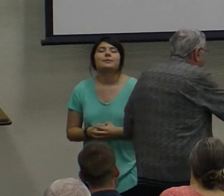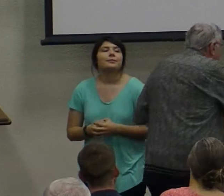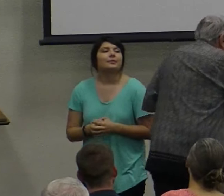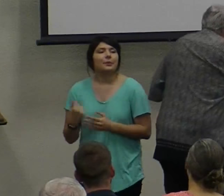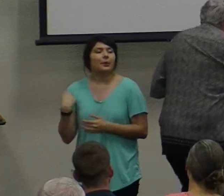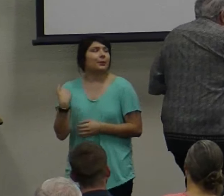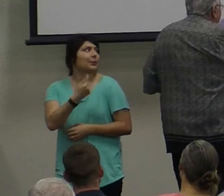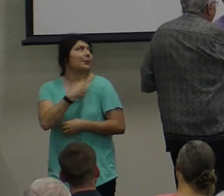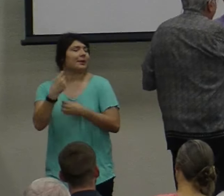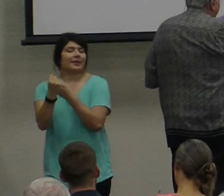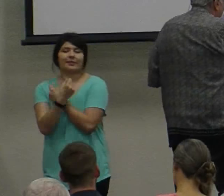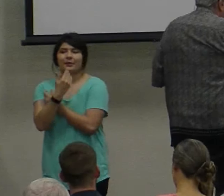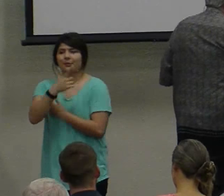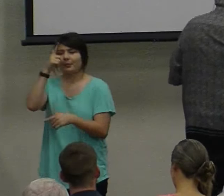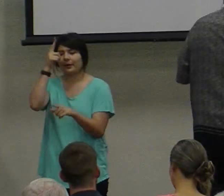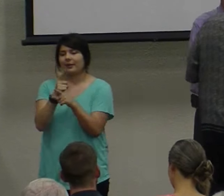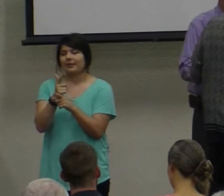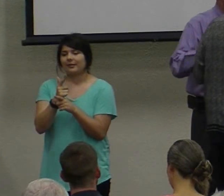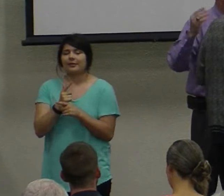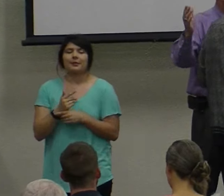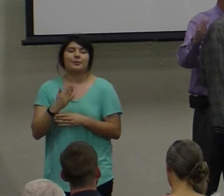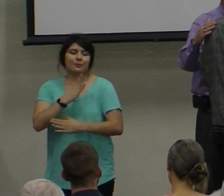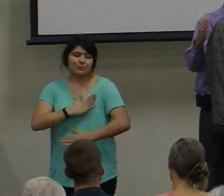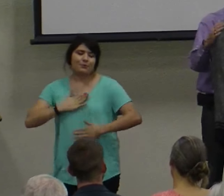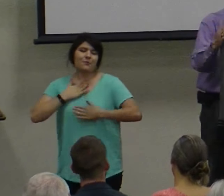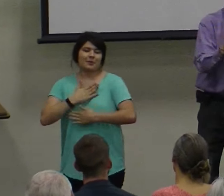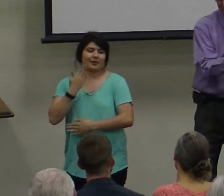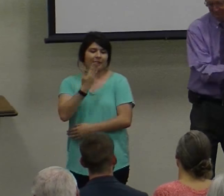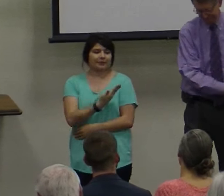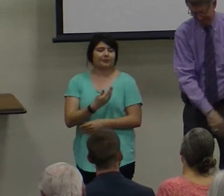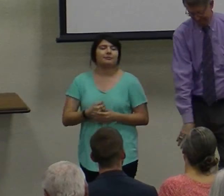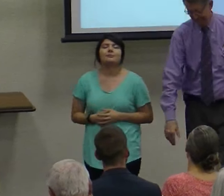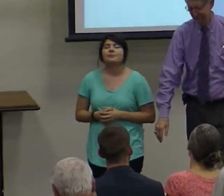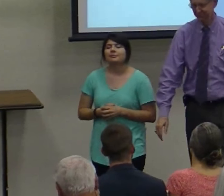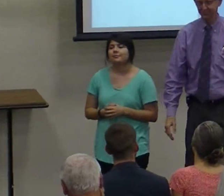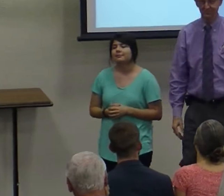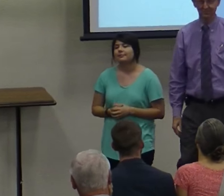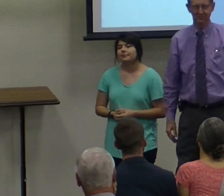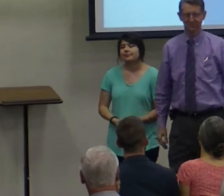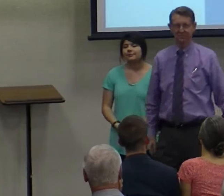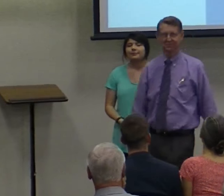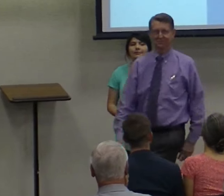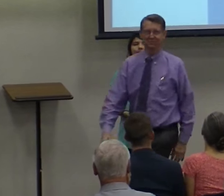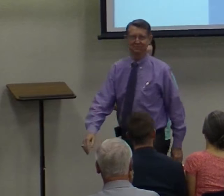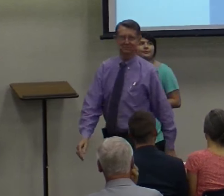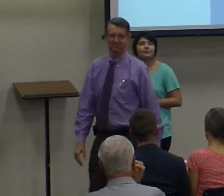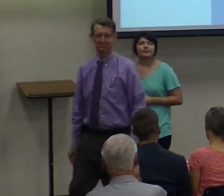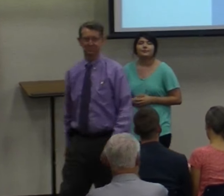We love you, brother. We appreciate you. Thanks.